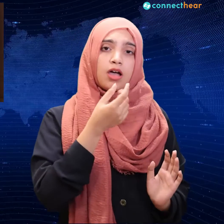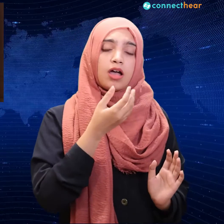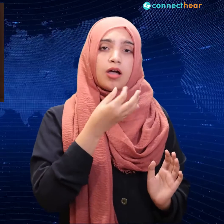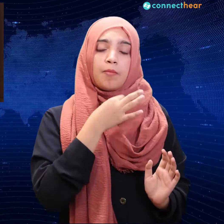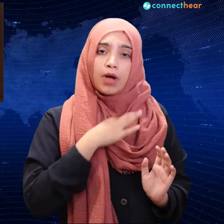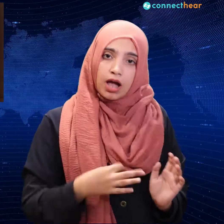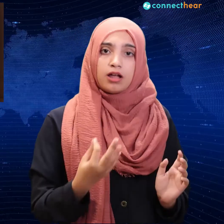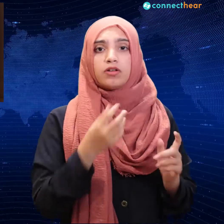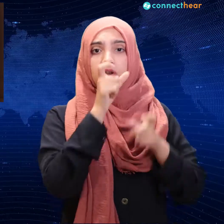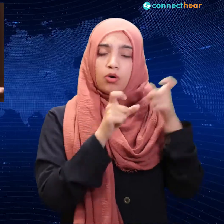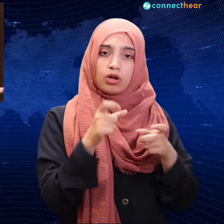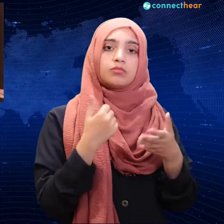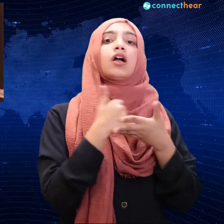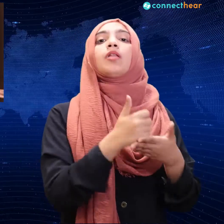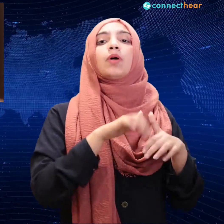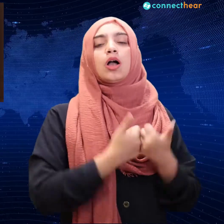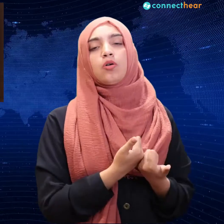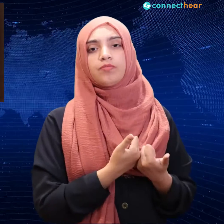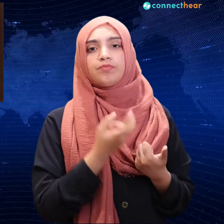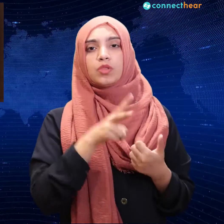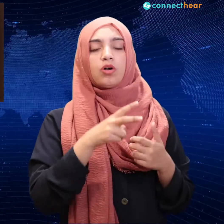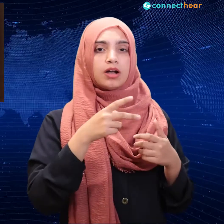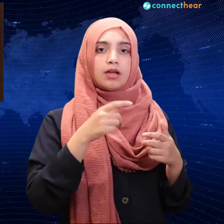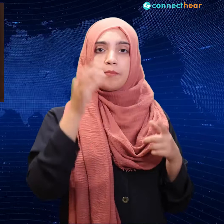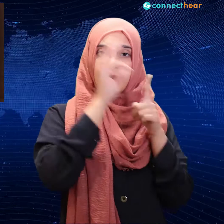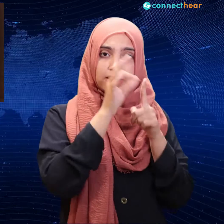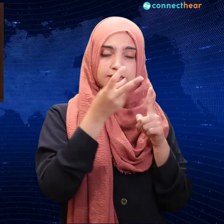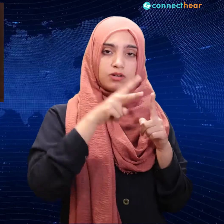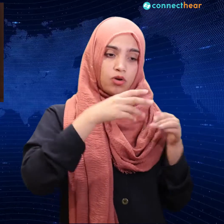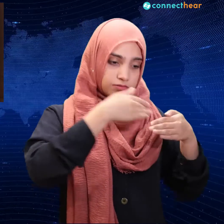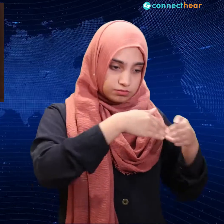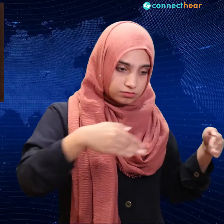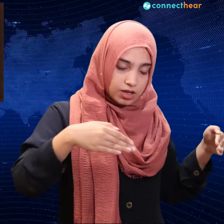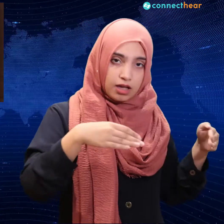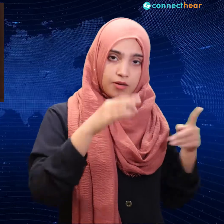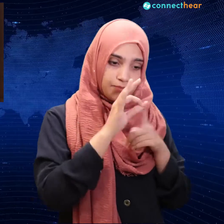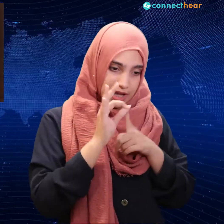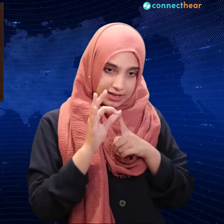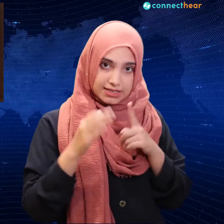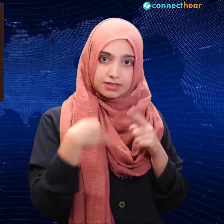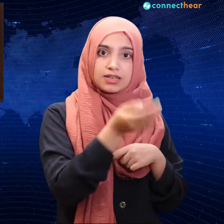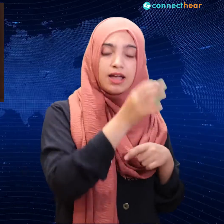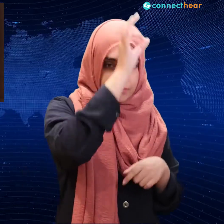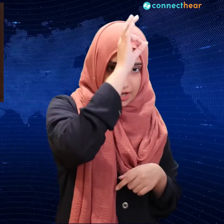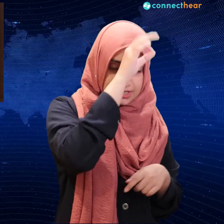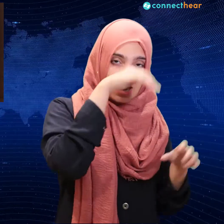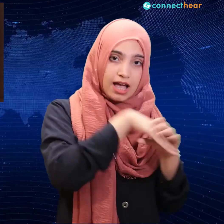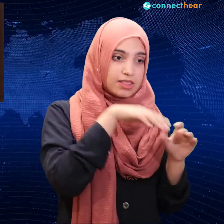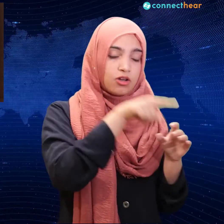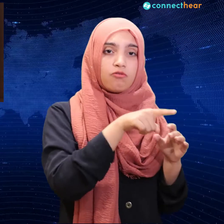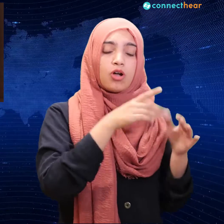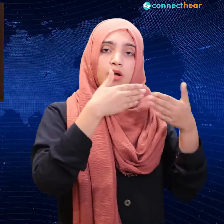the area of Pakistan along the border of Afghanistan had the heaviest surveillance by the United States